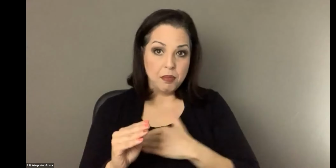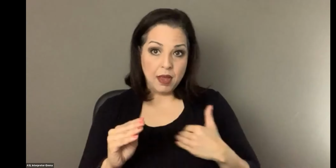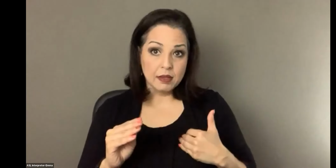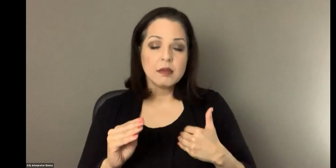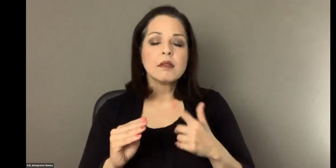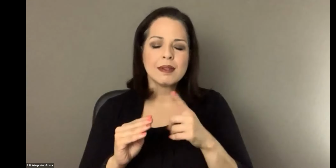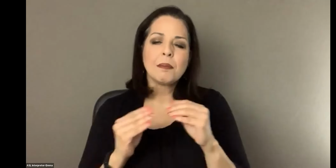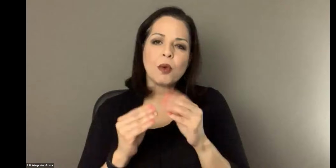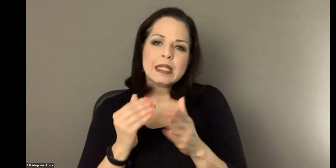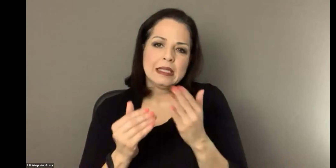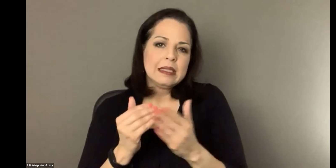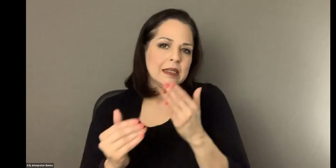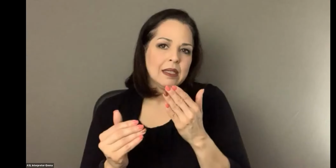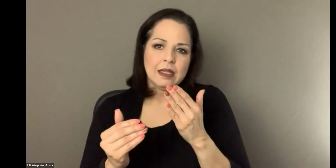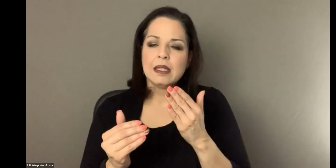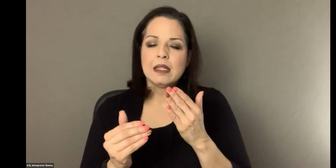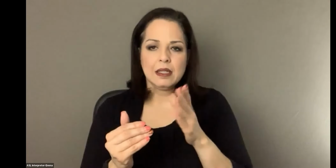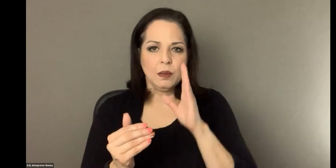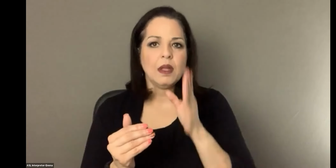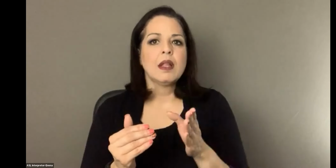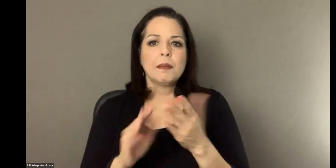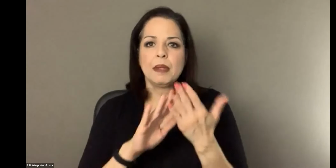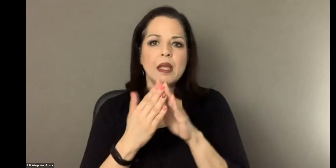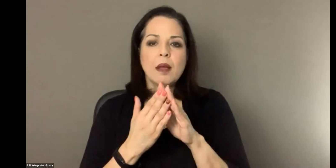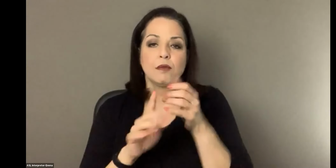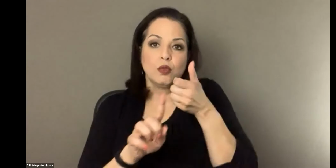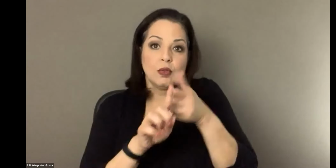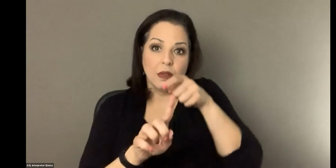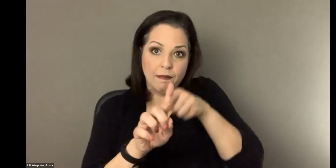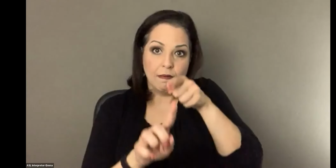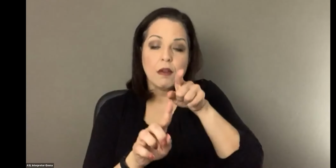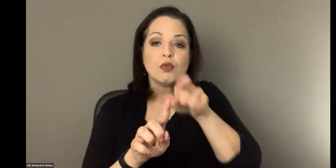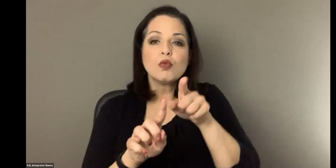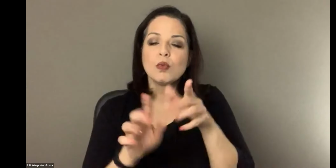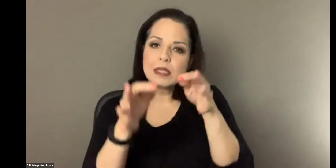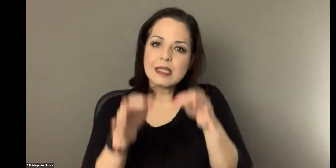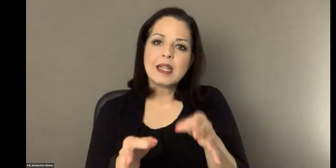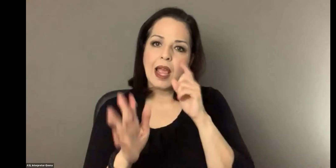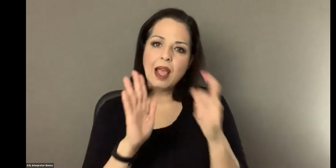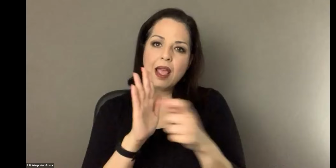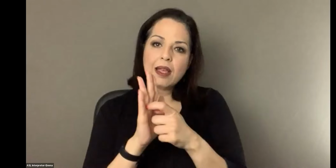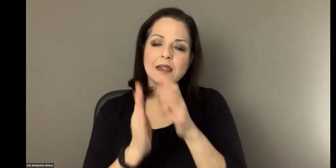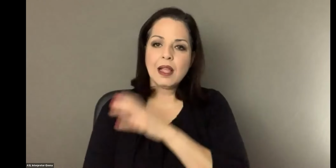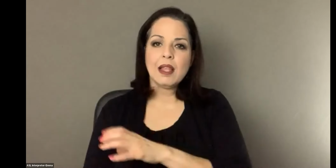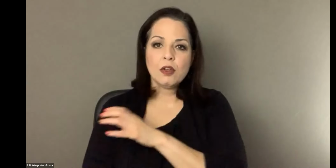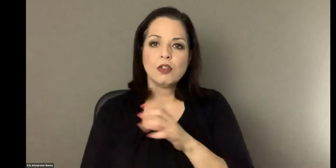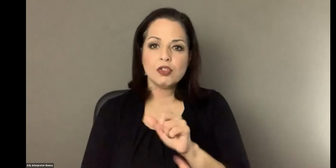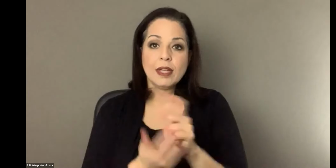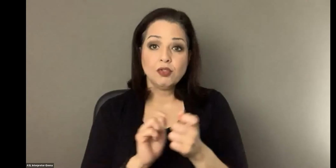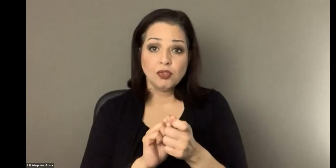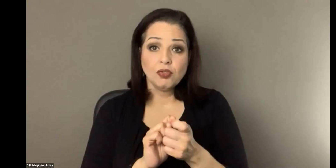the easier it will be for you to detect a clinical change.